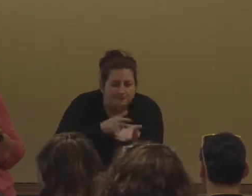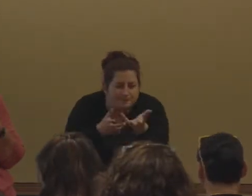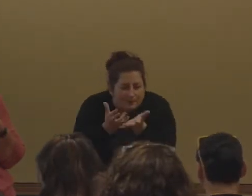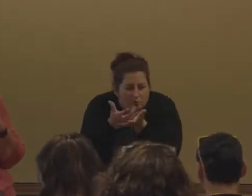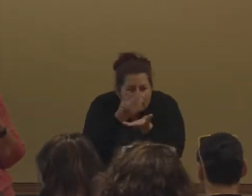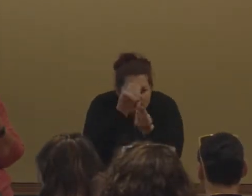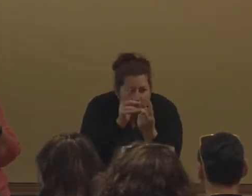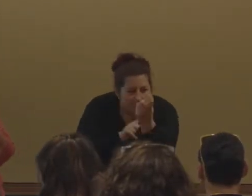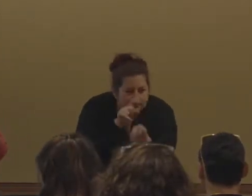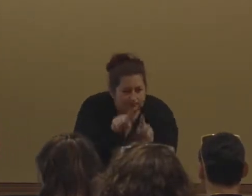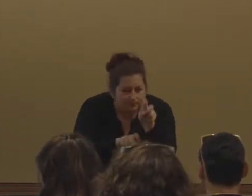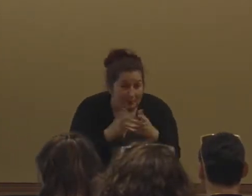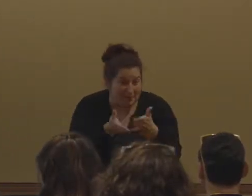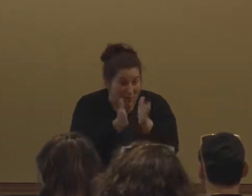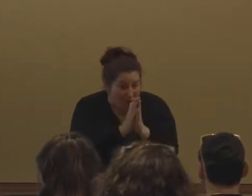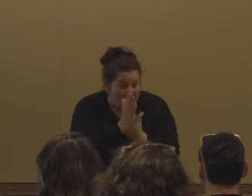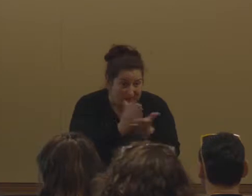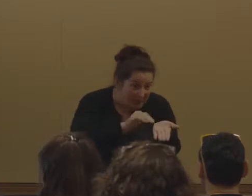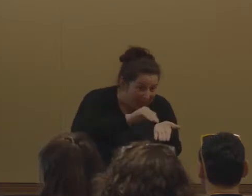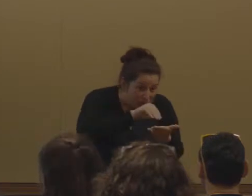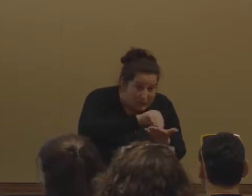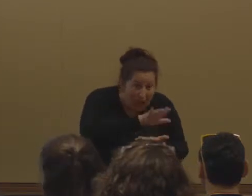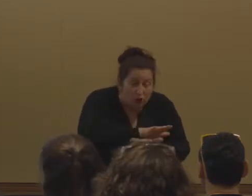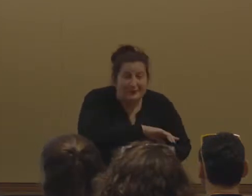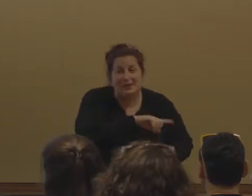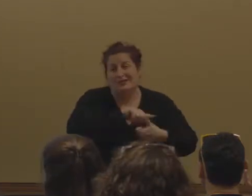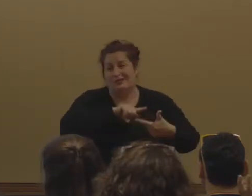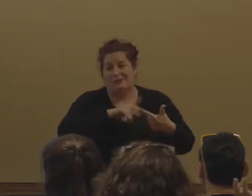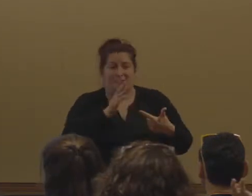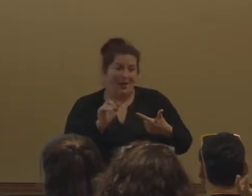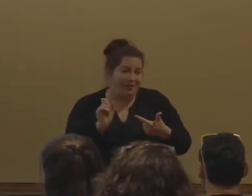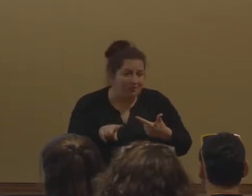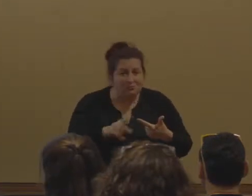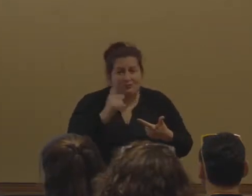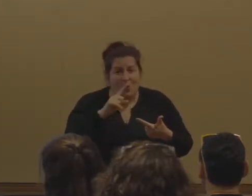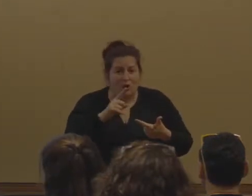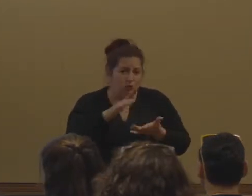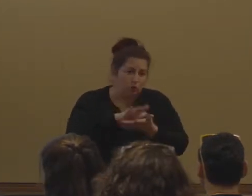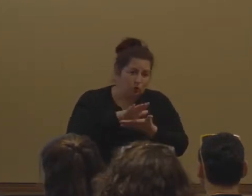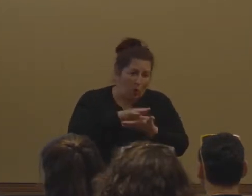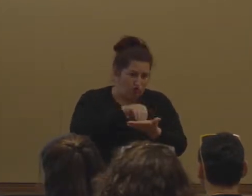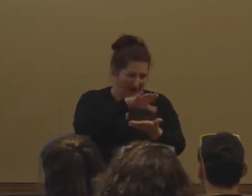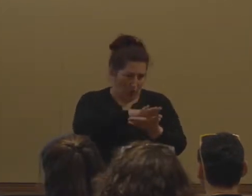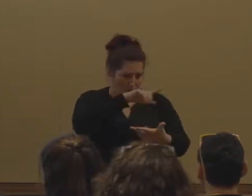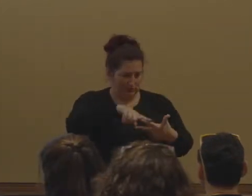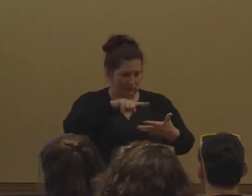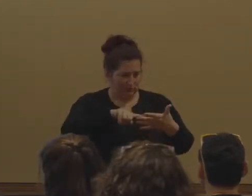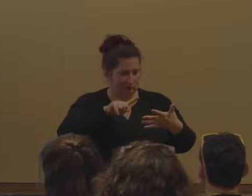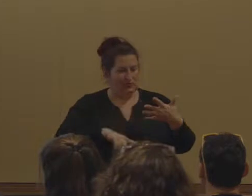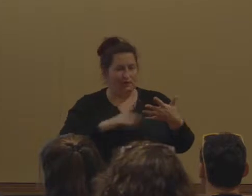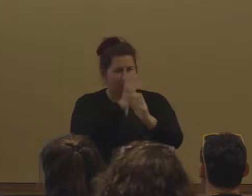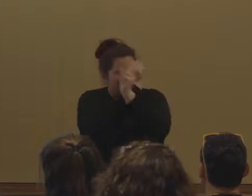this information. They may request some existing medical documentation. They may request school records, those kind of things. They're